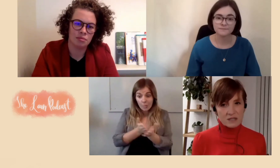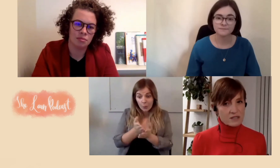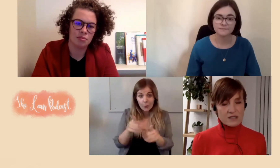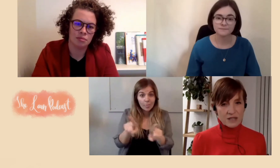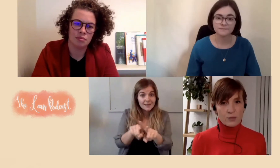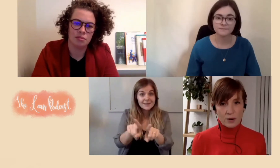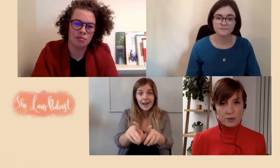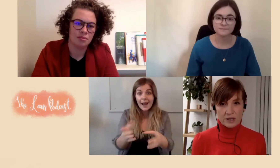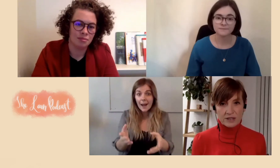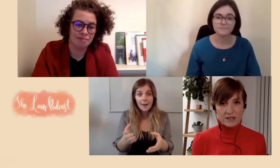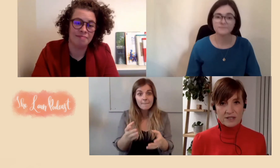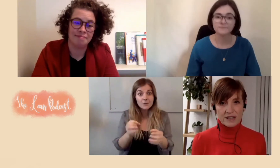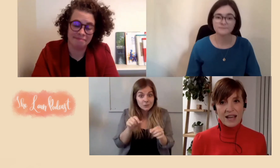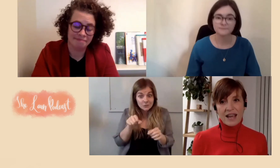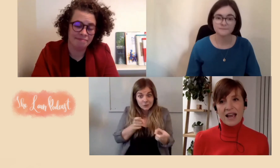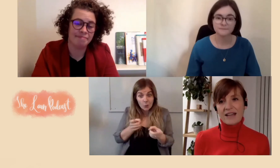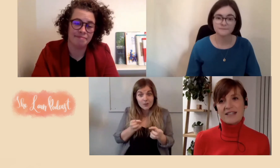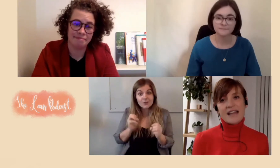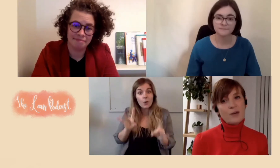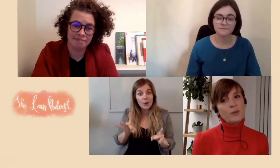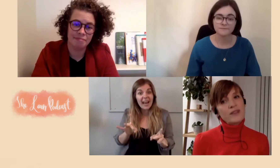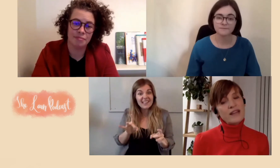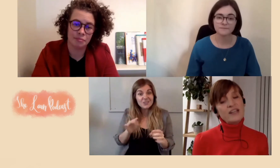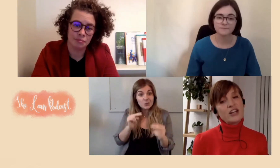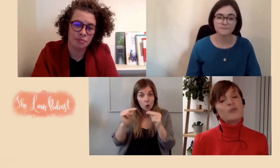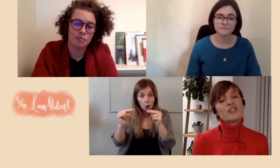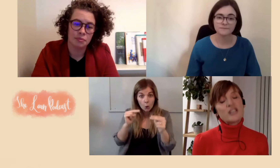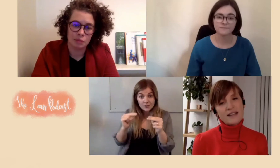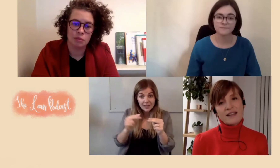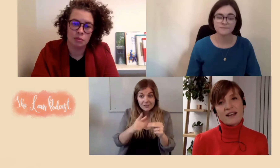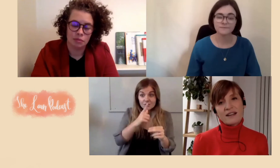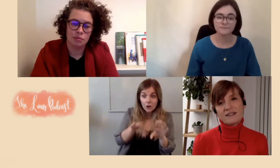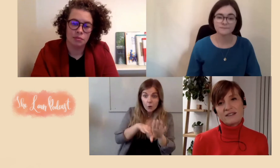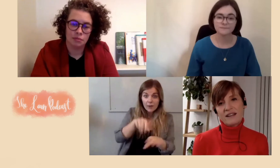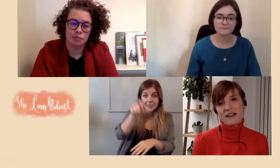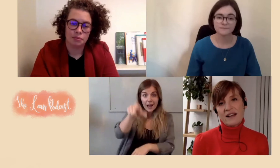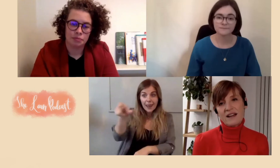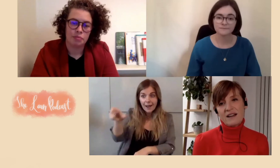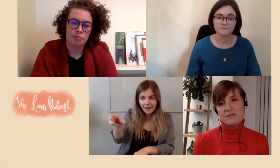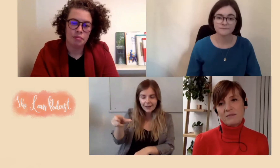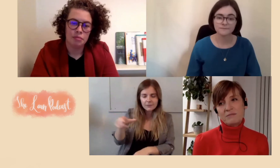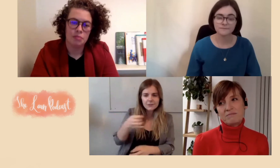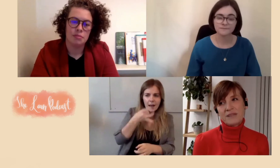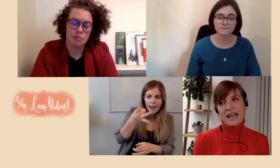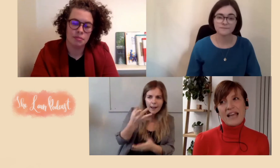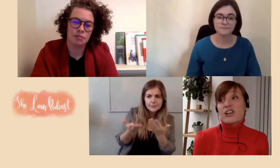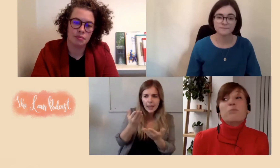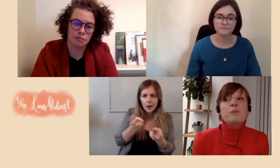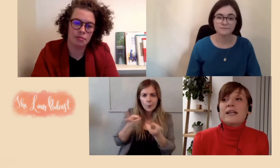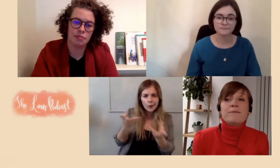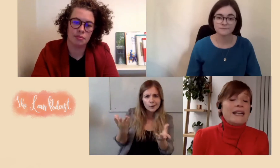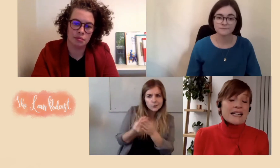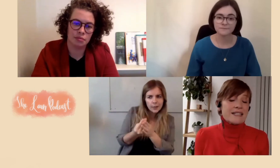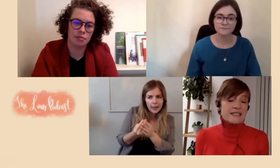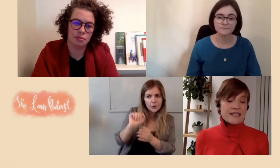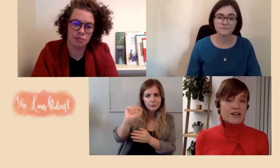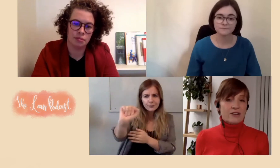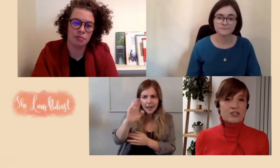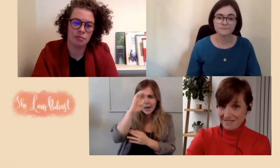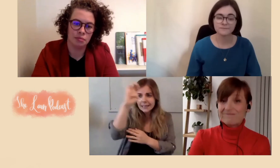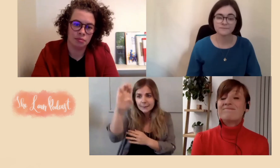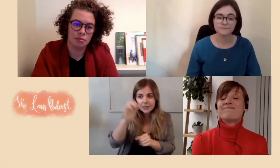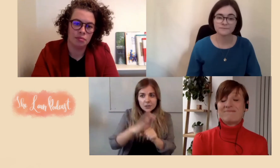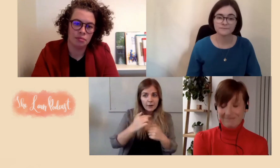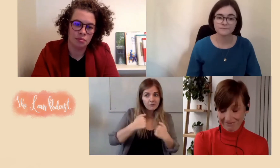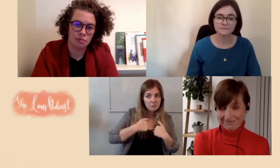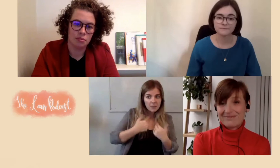it's okay to negotiate and talk to our, you know, to our clients, talk about how we're working together, what